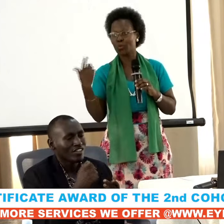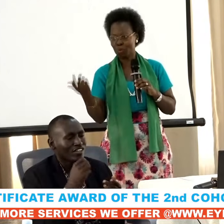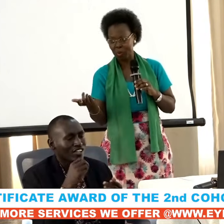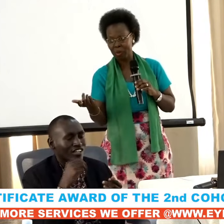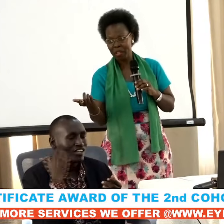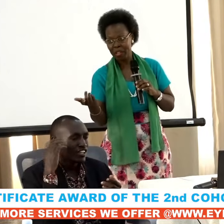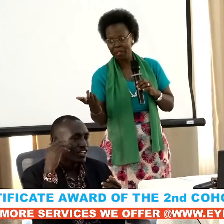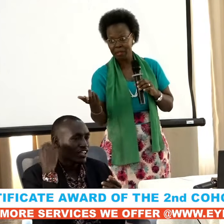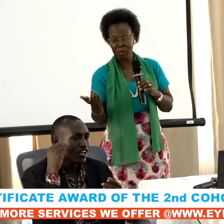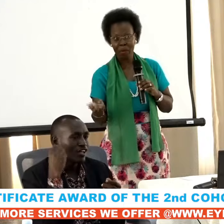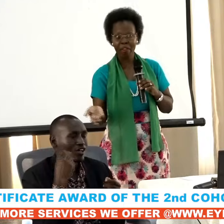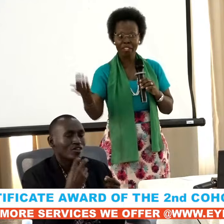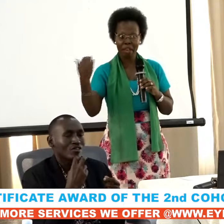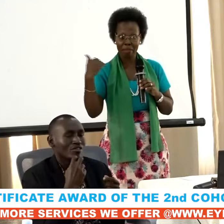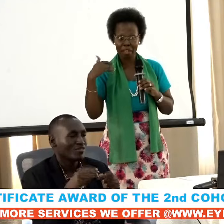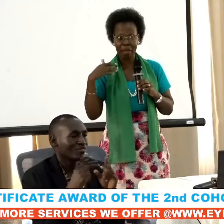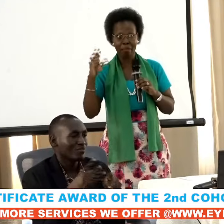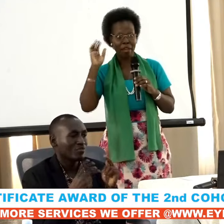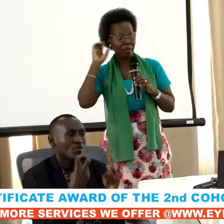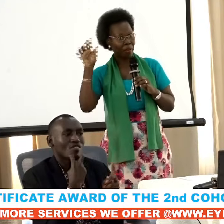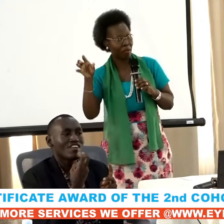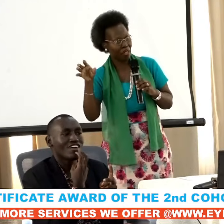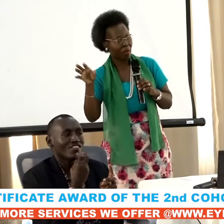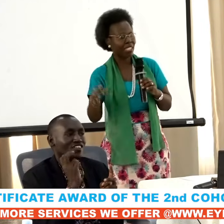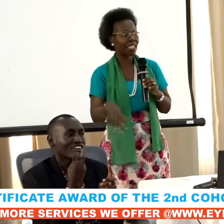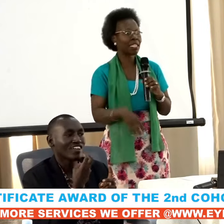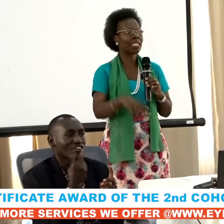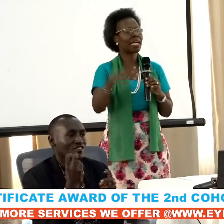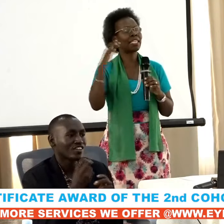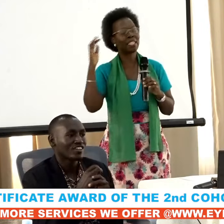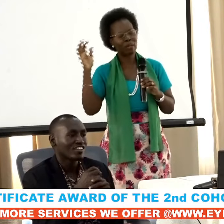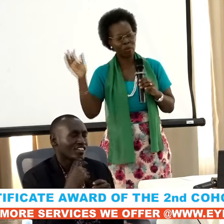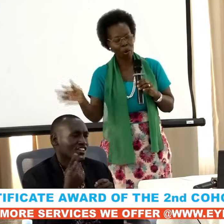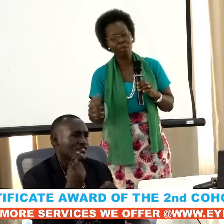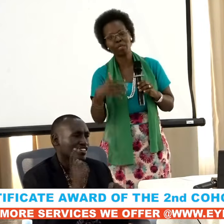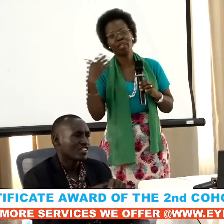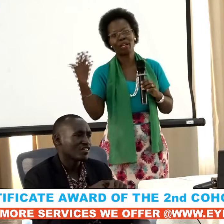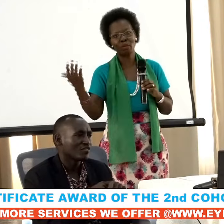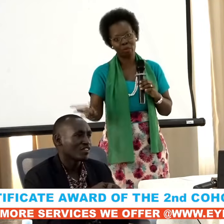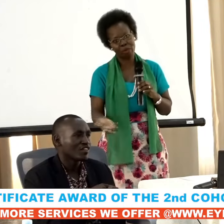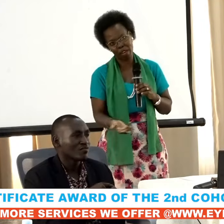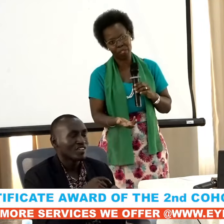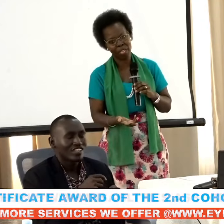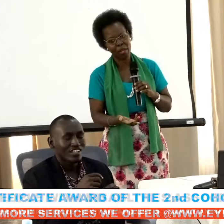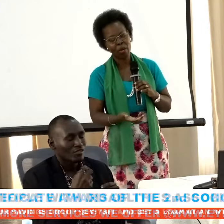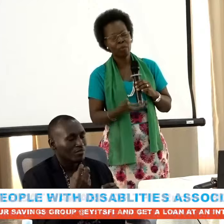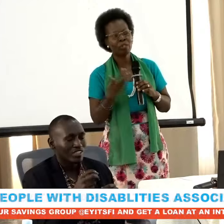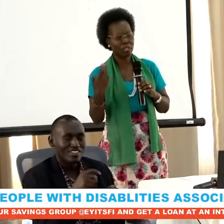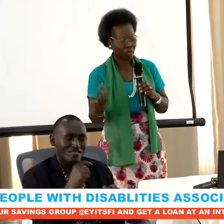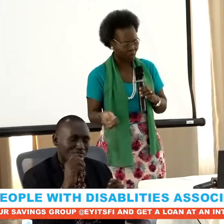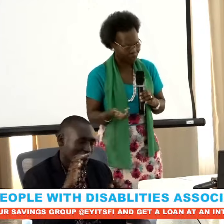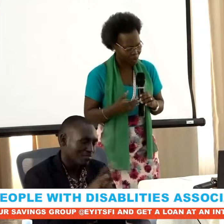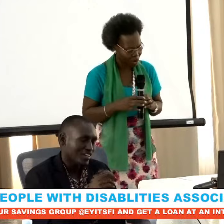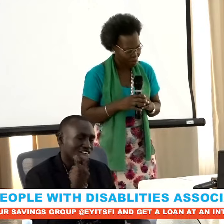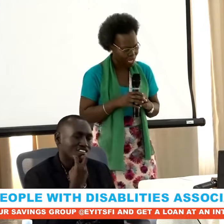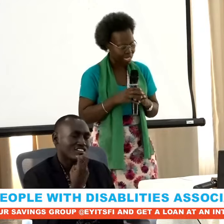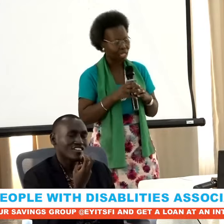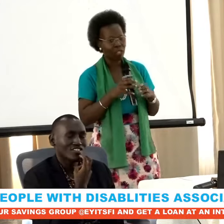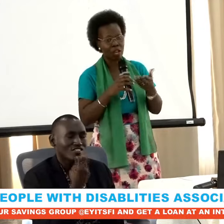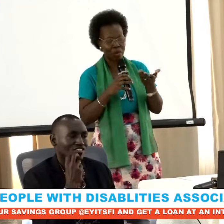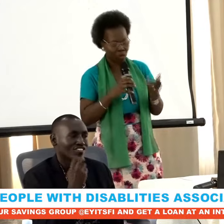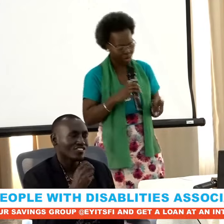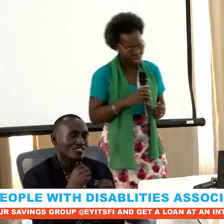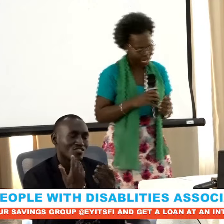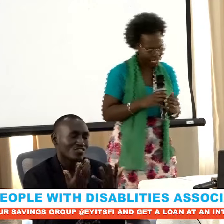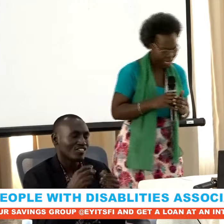all through. So every time they came, I heard when they were starting, and then there would always be a lot of laughter, which is very amazing. And so